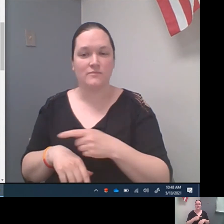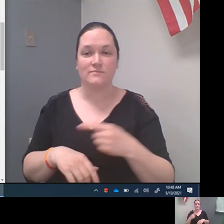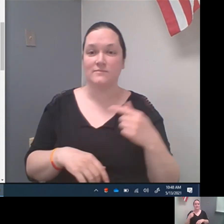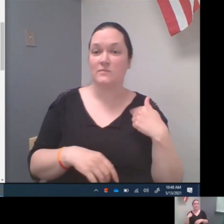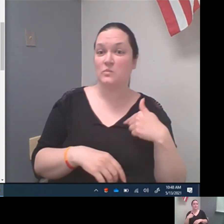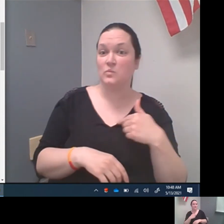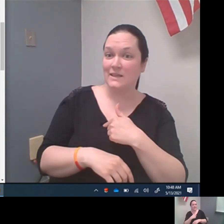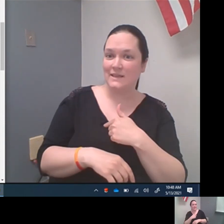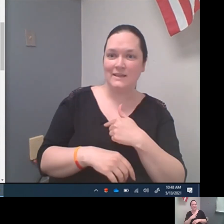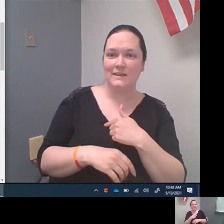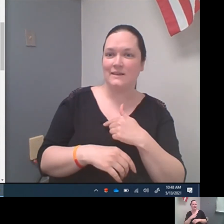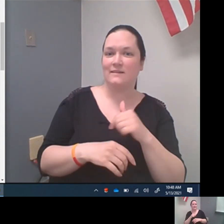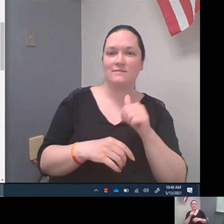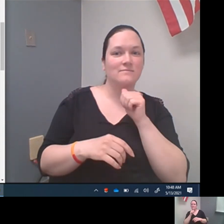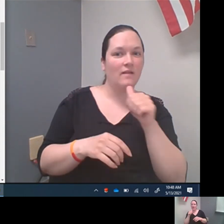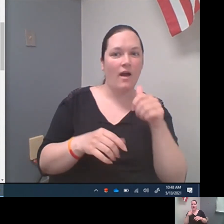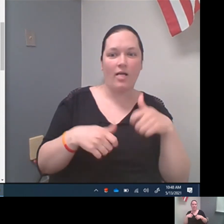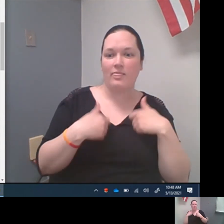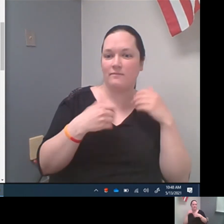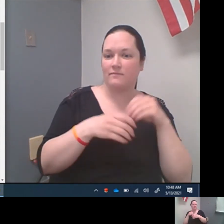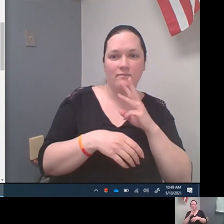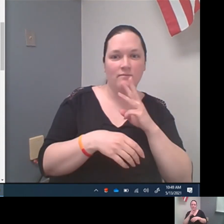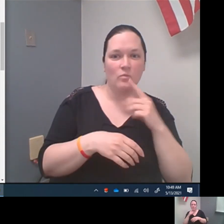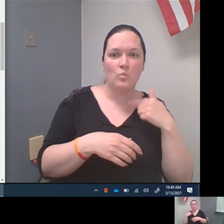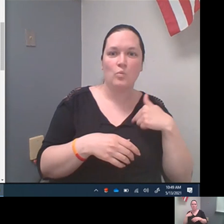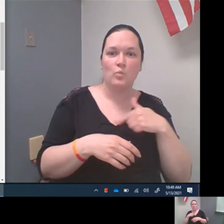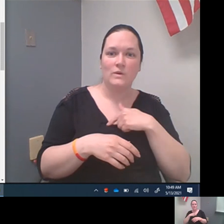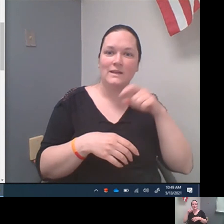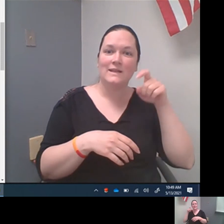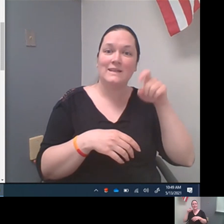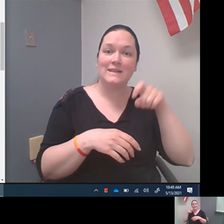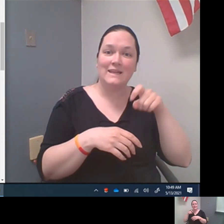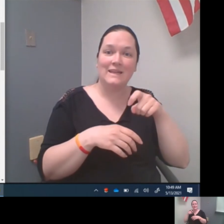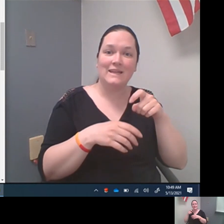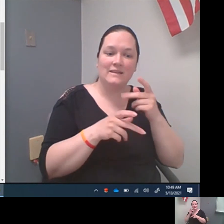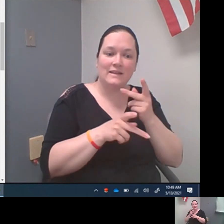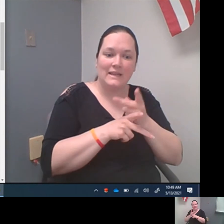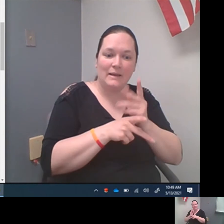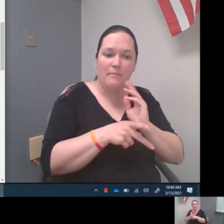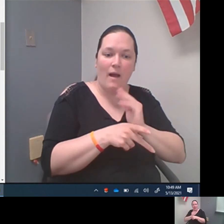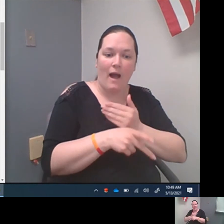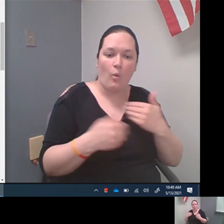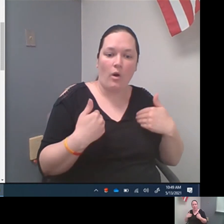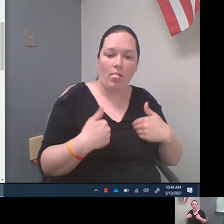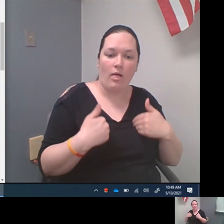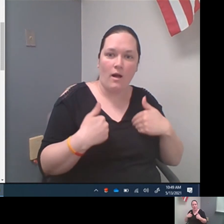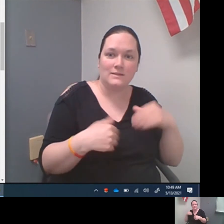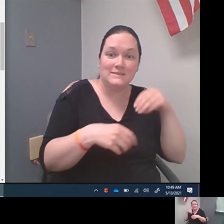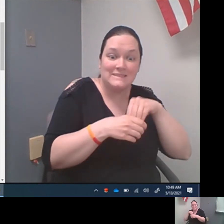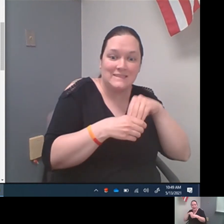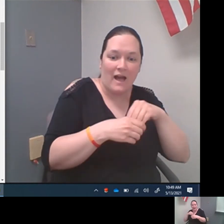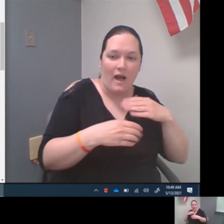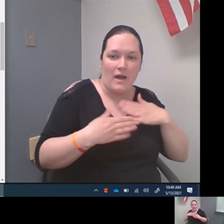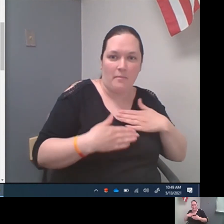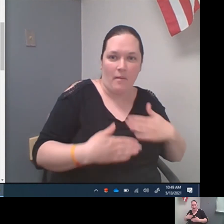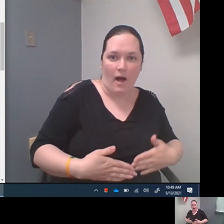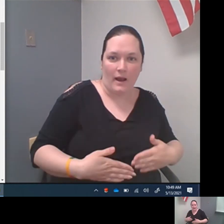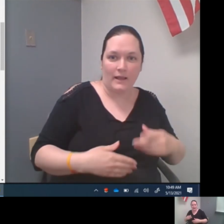with moisture, and so we actually have to fold our gills inside our body. They're not gills, but we fold our lungs inside our body. And so we